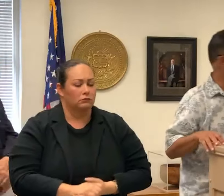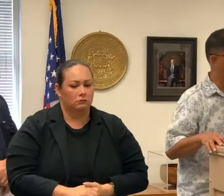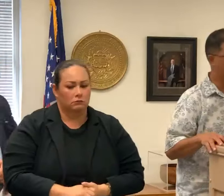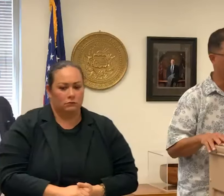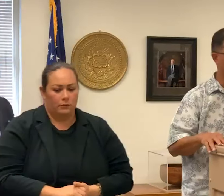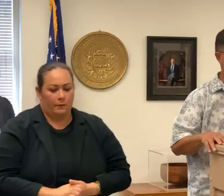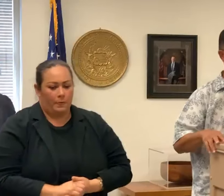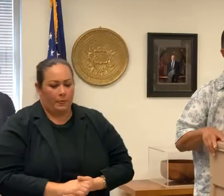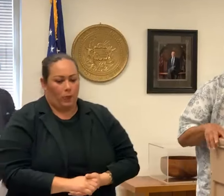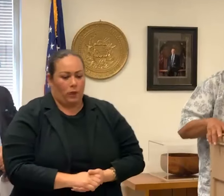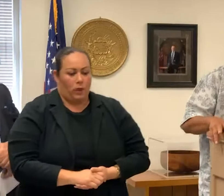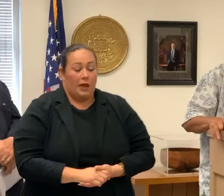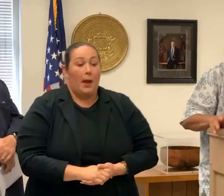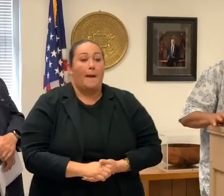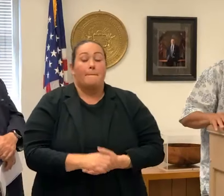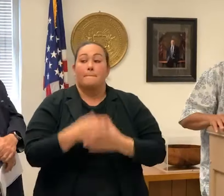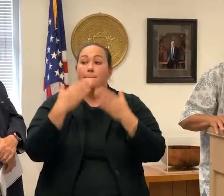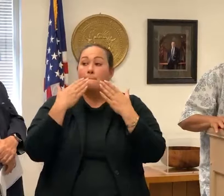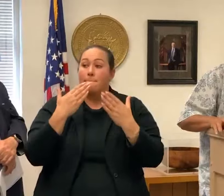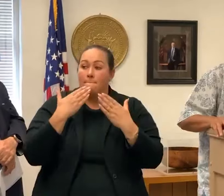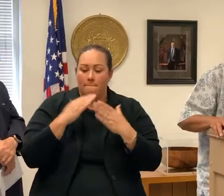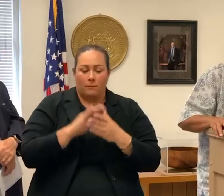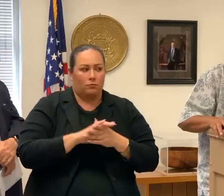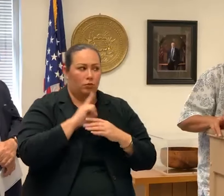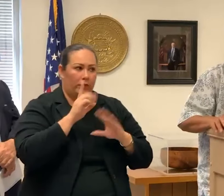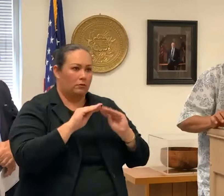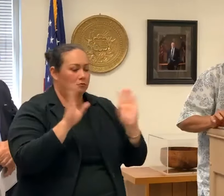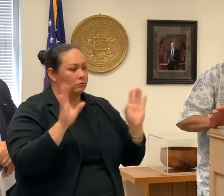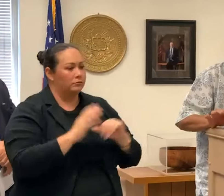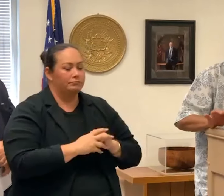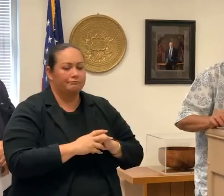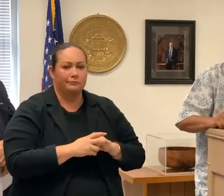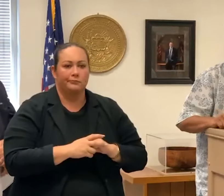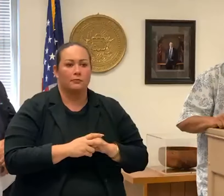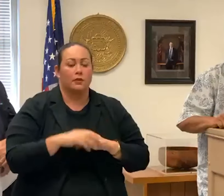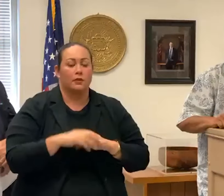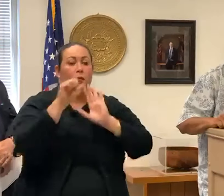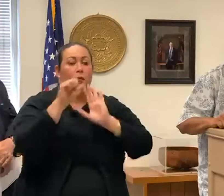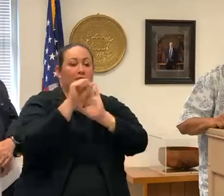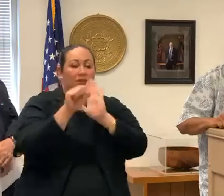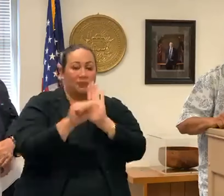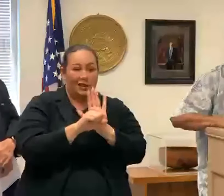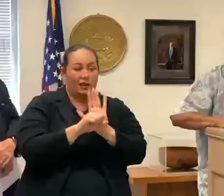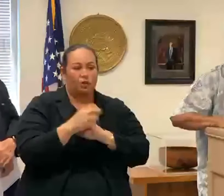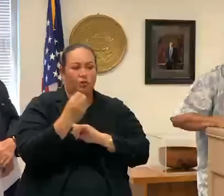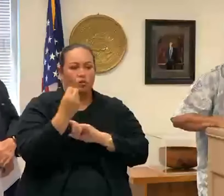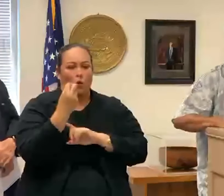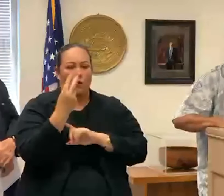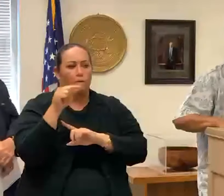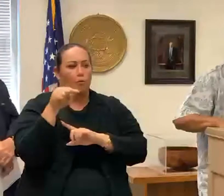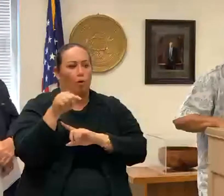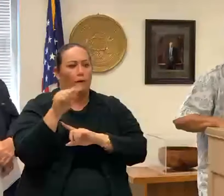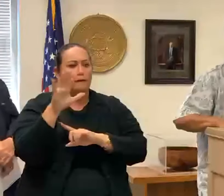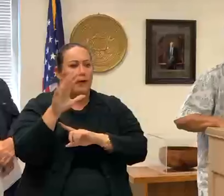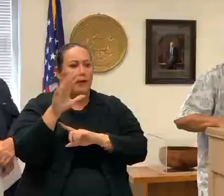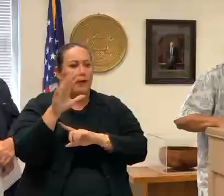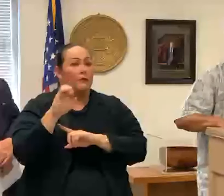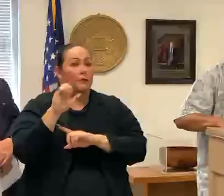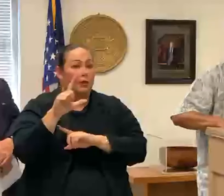Thank you, Director Fenton. That was very thorough. On the state side, we talked a little bit about it, the $12.5 million that's going to go through